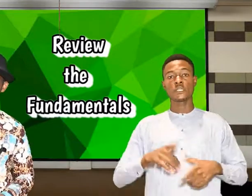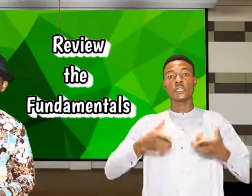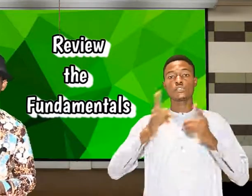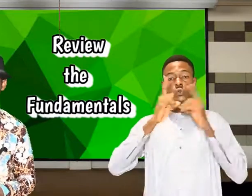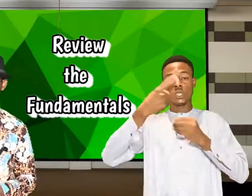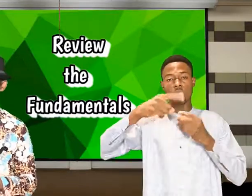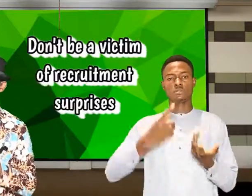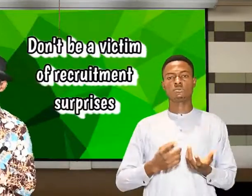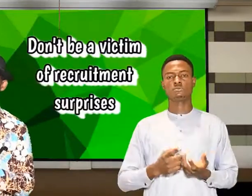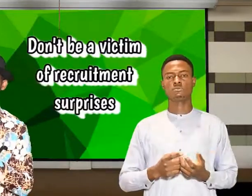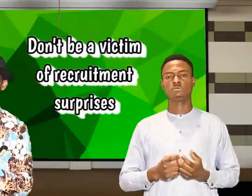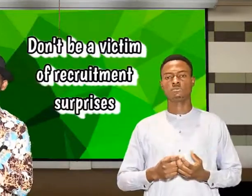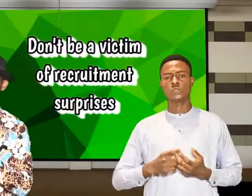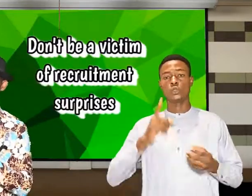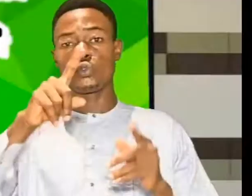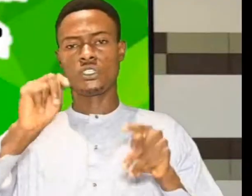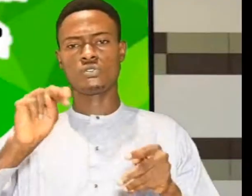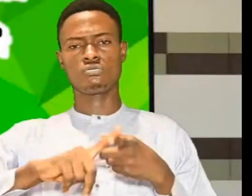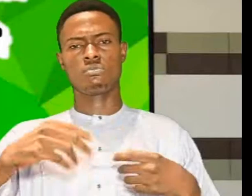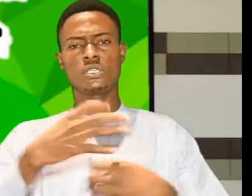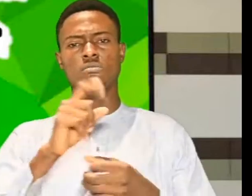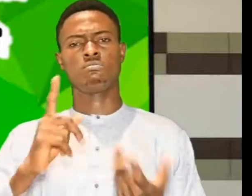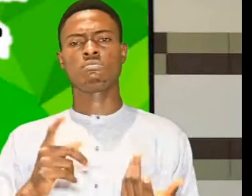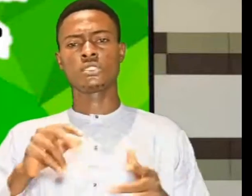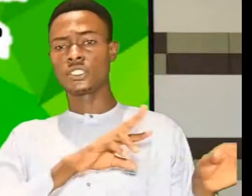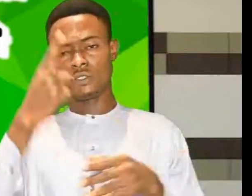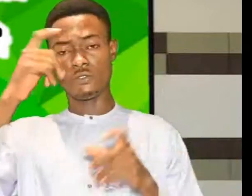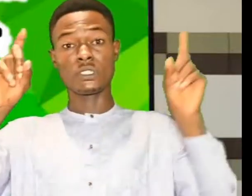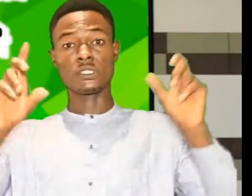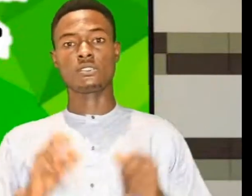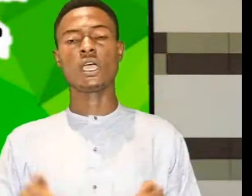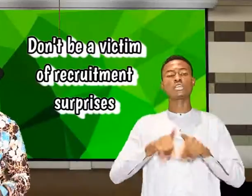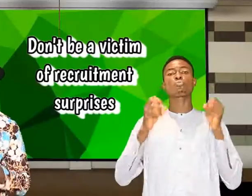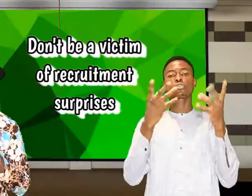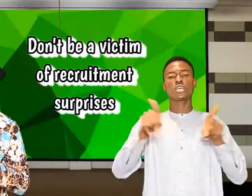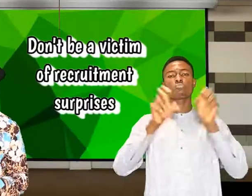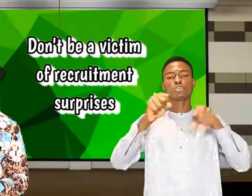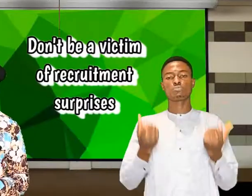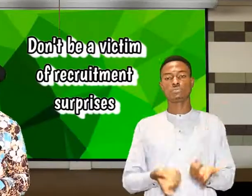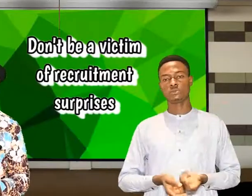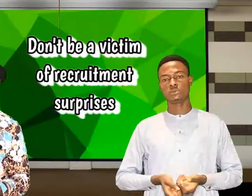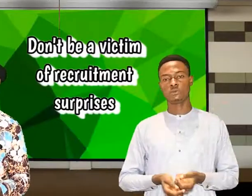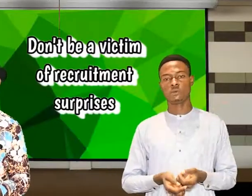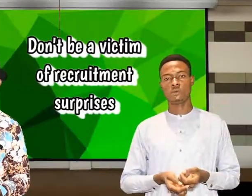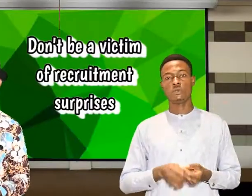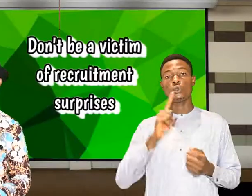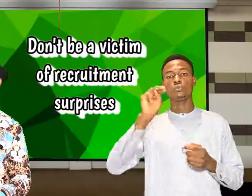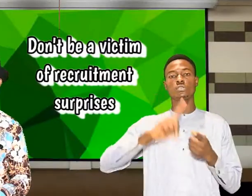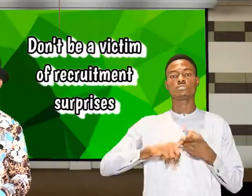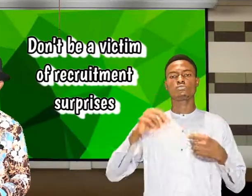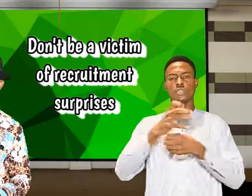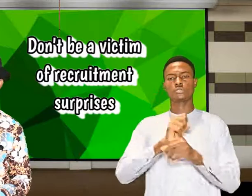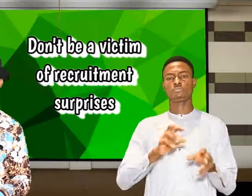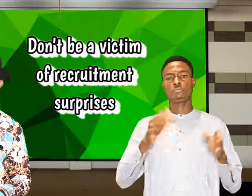Let's talk about testing. You need to get ready for this testing. As much as possible, you